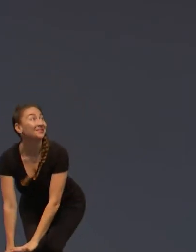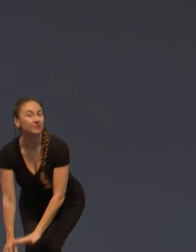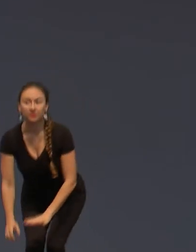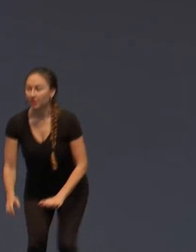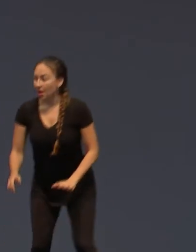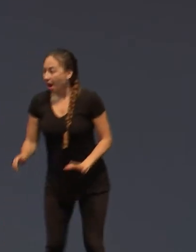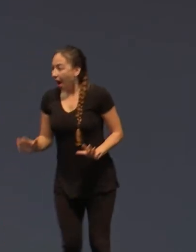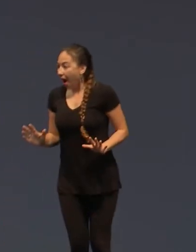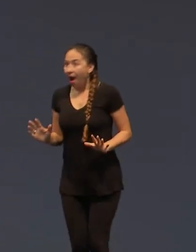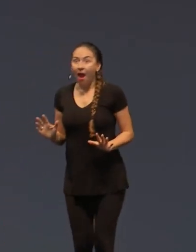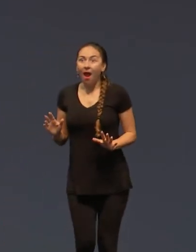Let me get it for you.